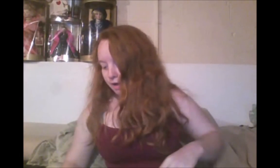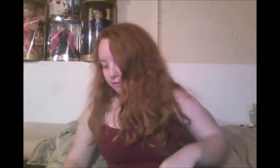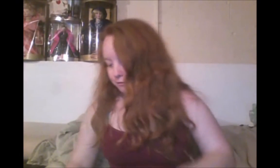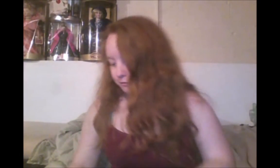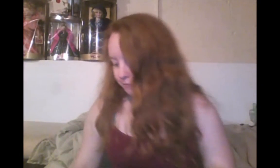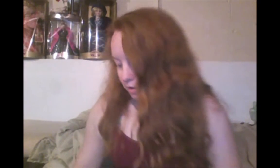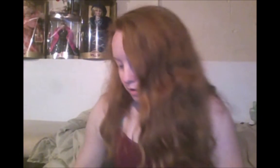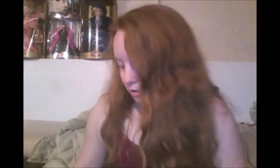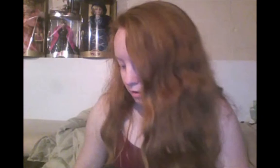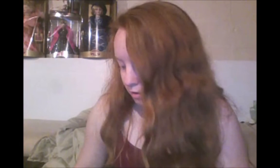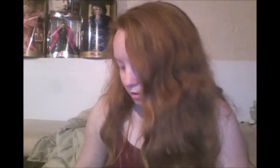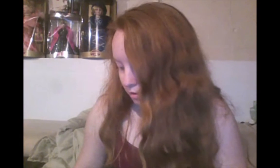Giraffe.